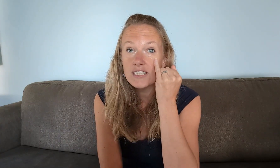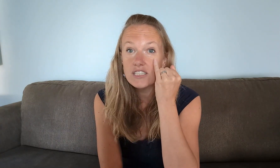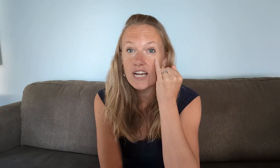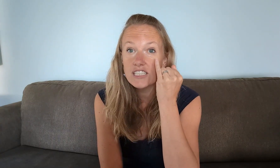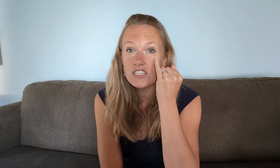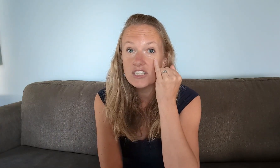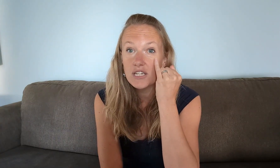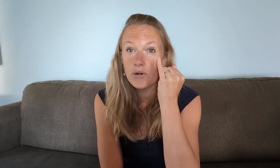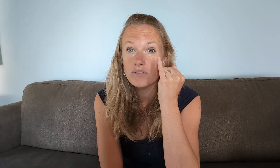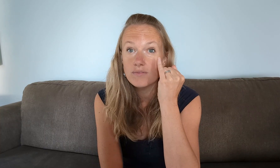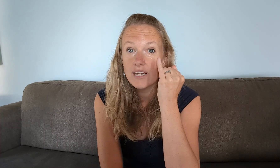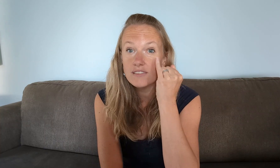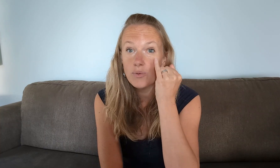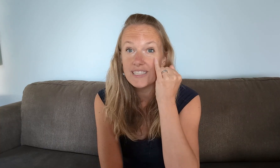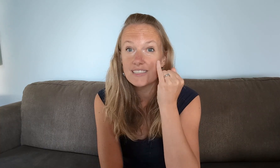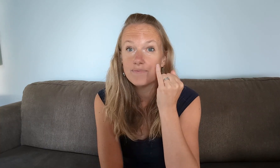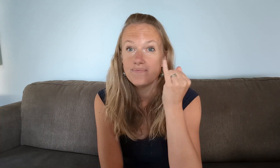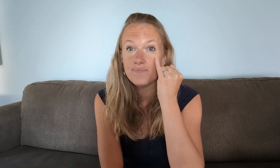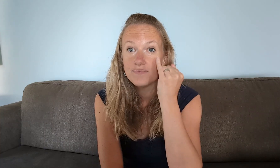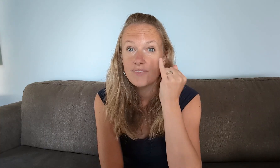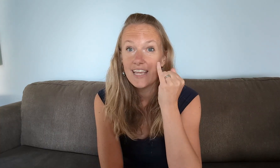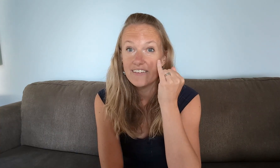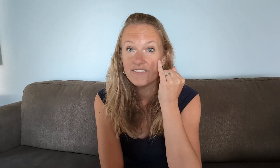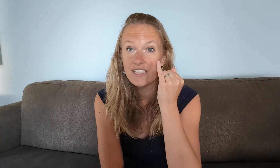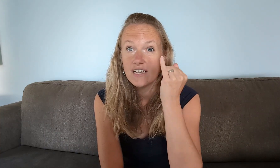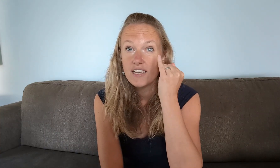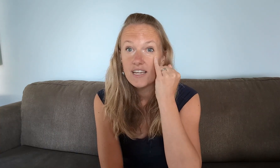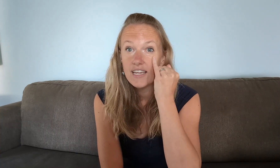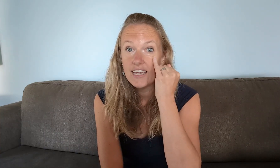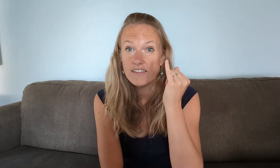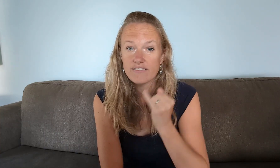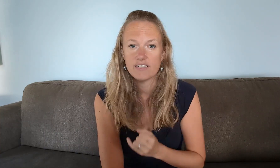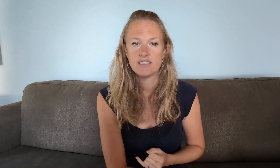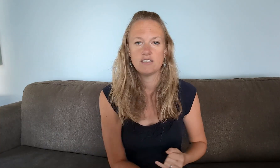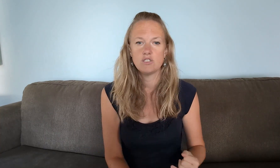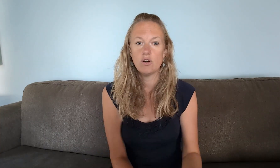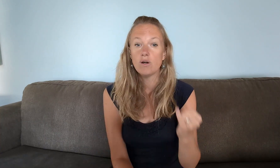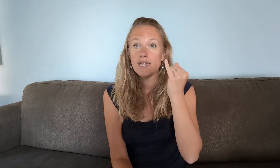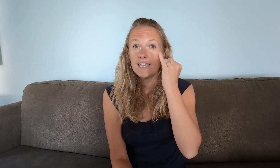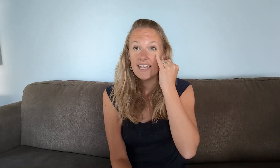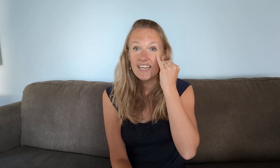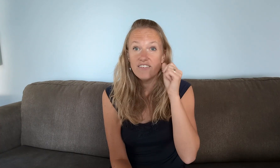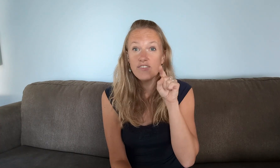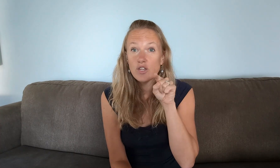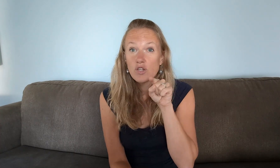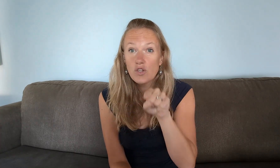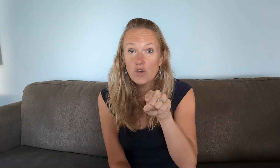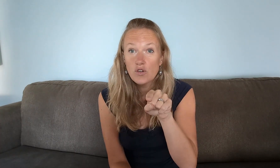you're touching your cheekbone, okay? Twice. If. So if